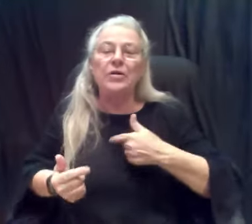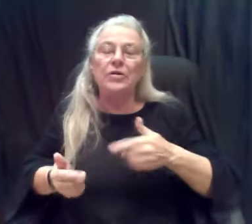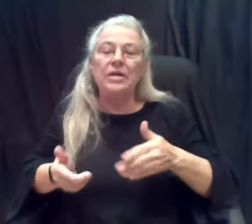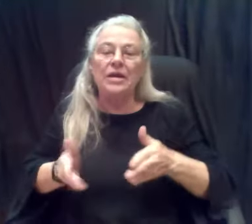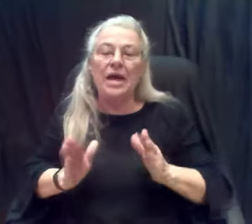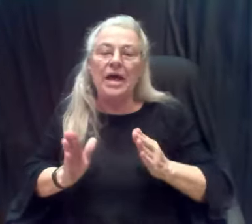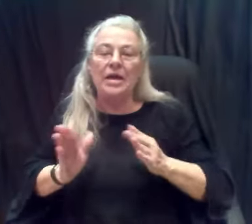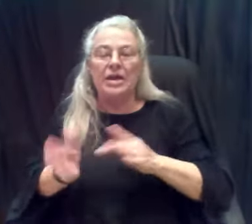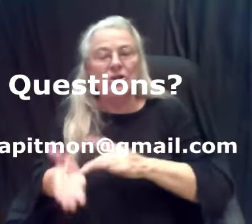to